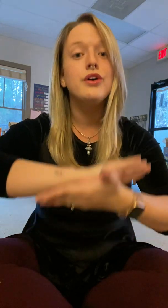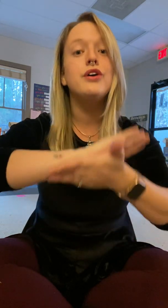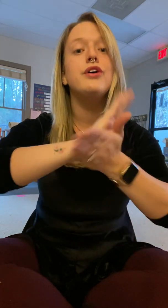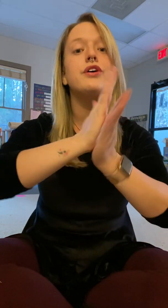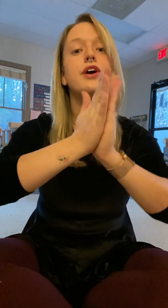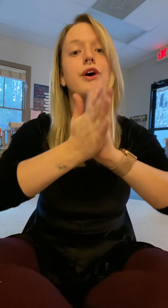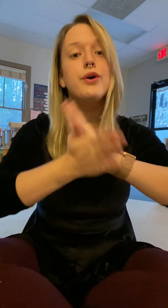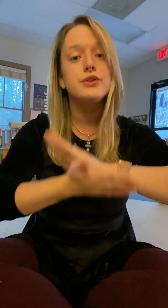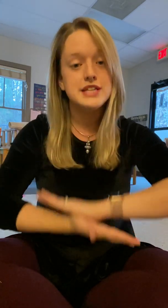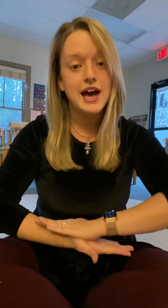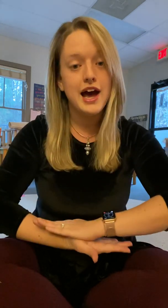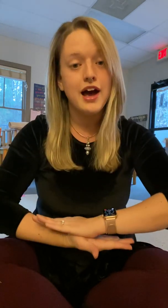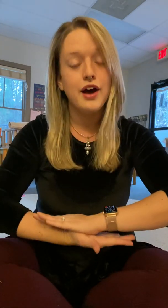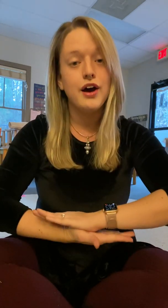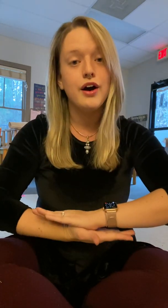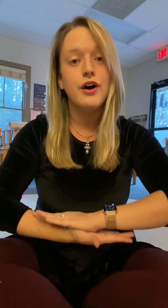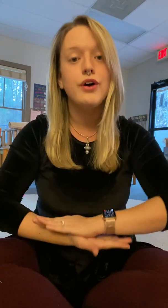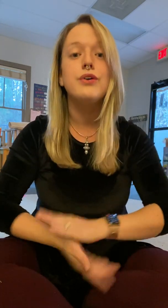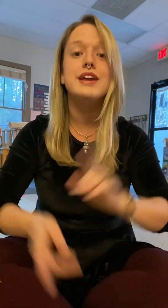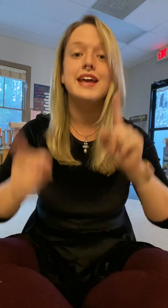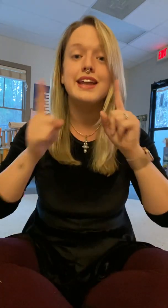You'll go down in